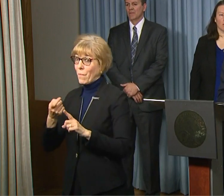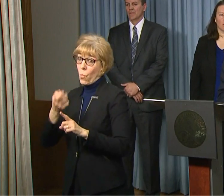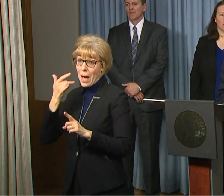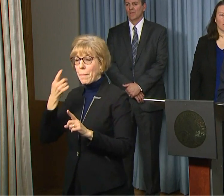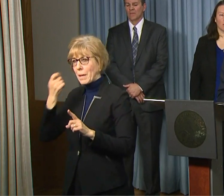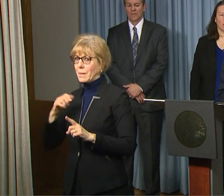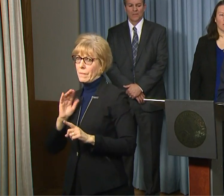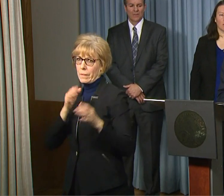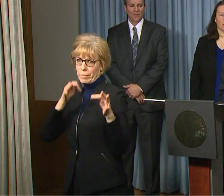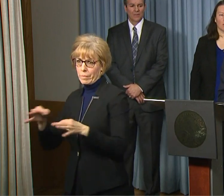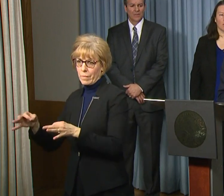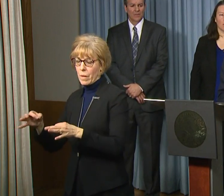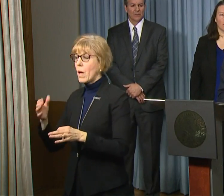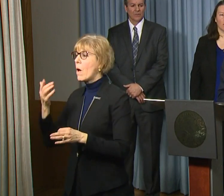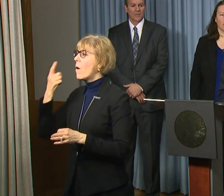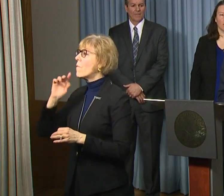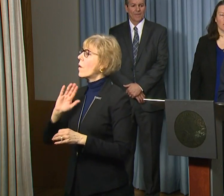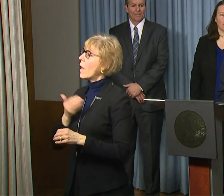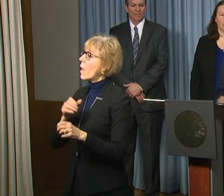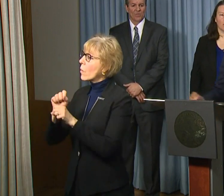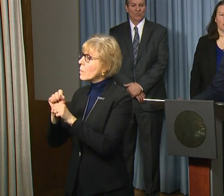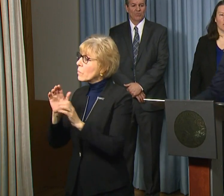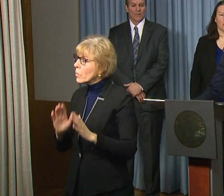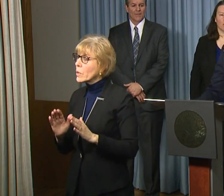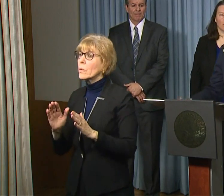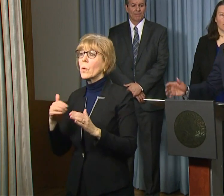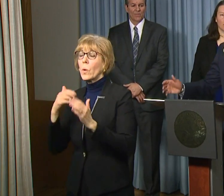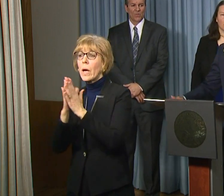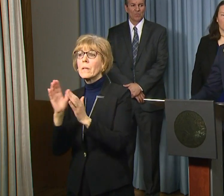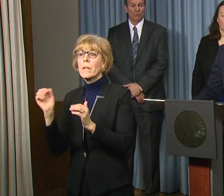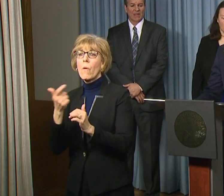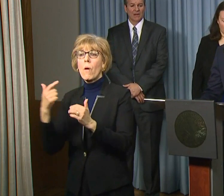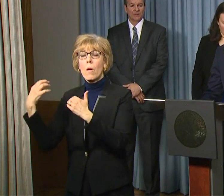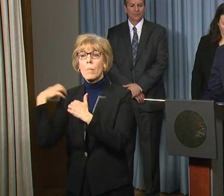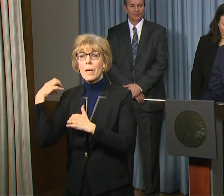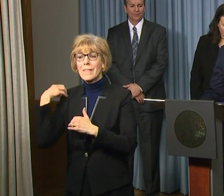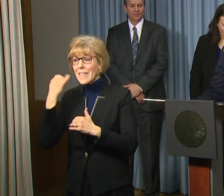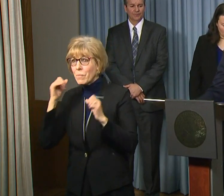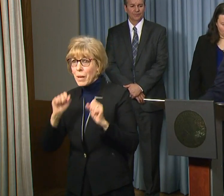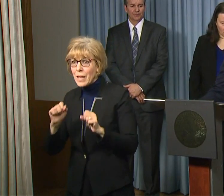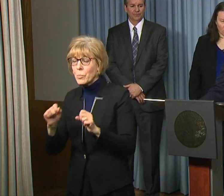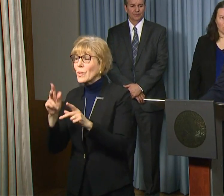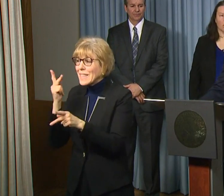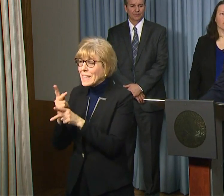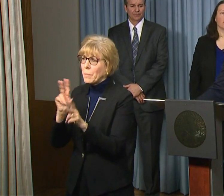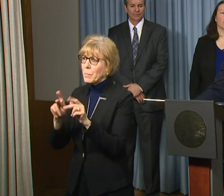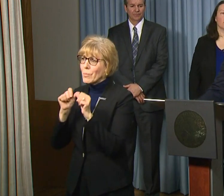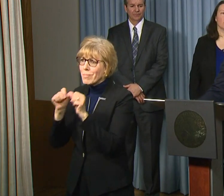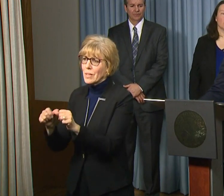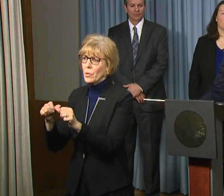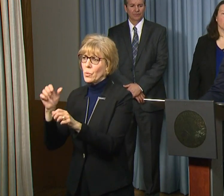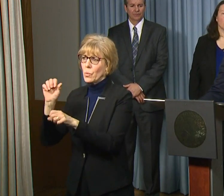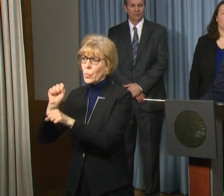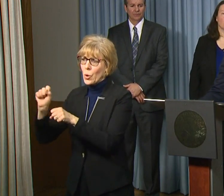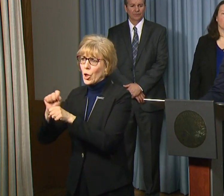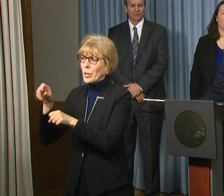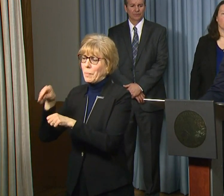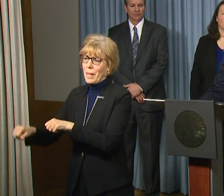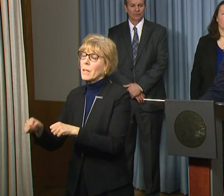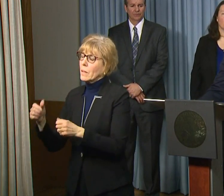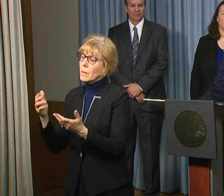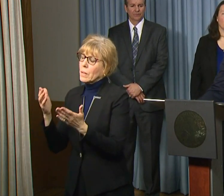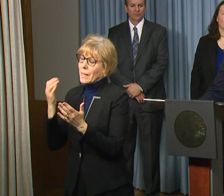To our employees, of course, we are first asking our employers if at all possible, we're able to keep people employed. That is,